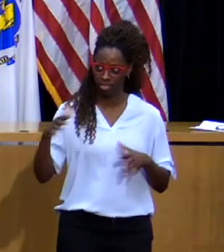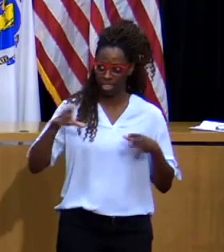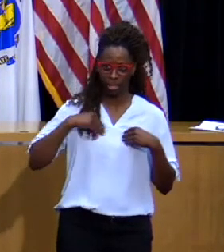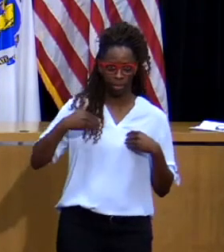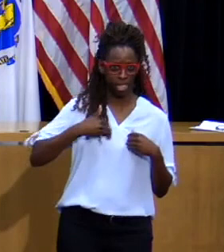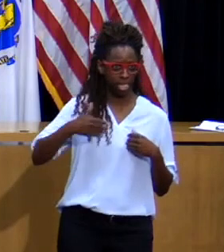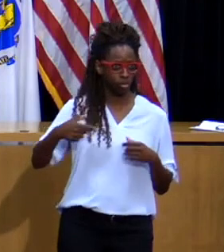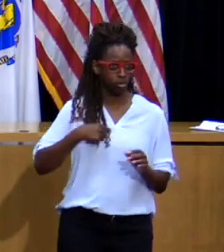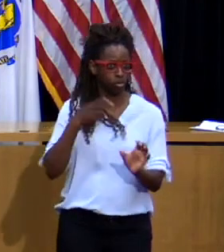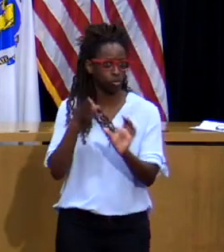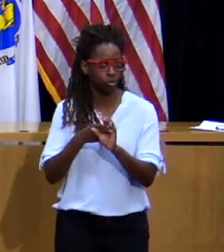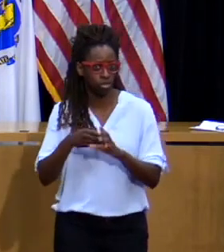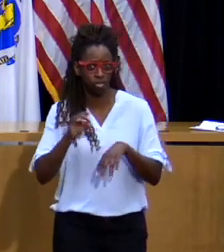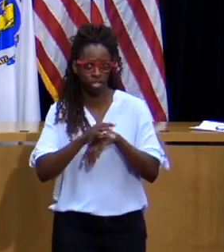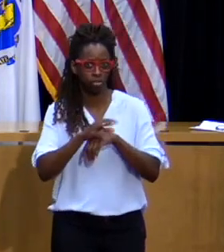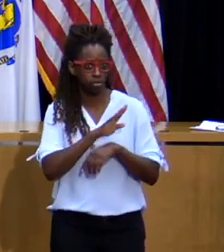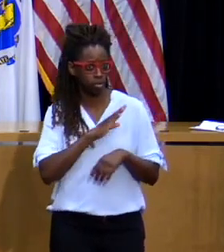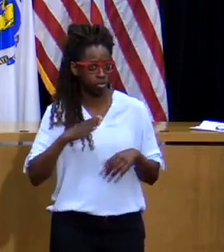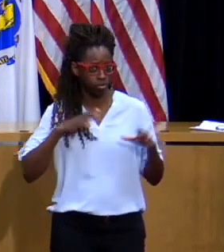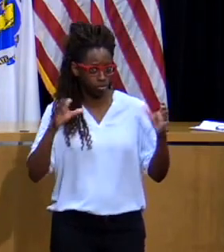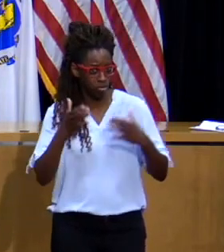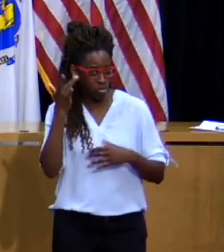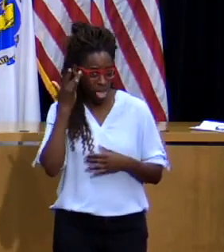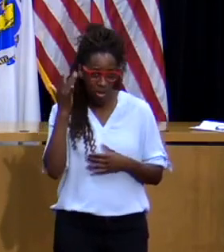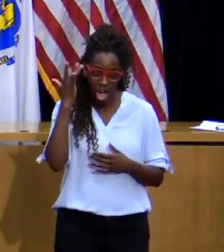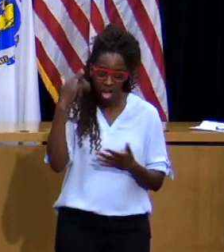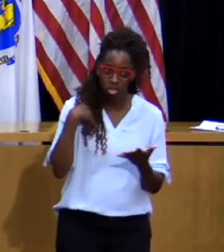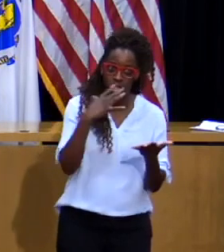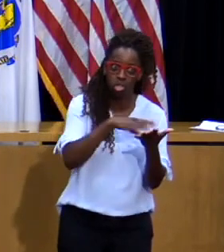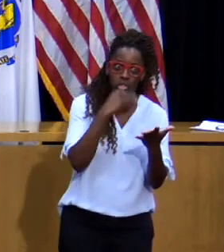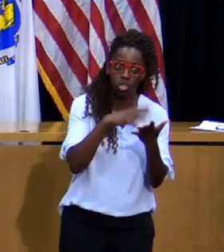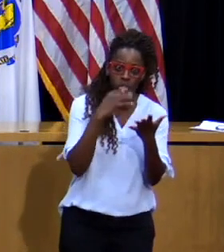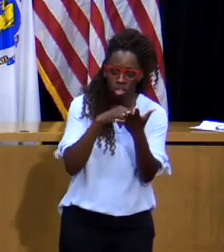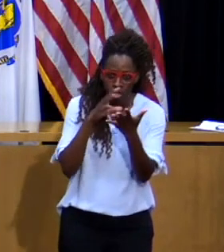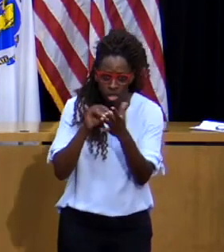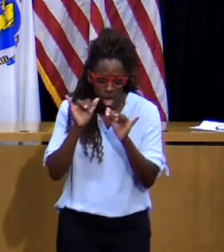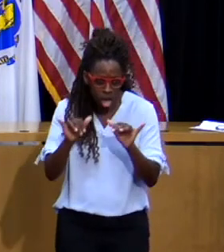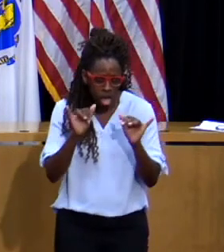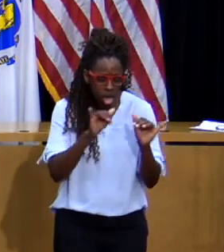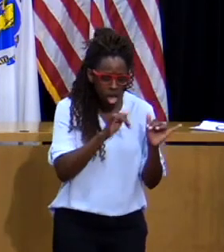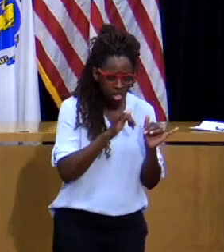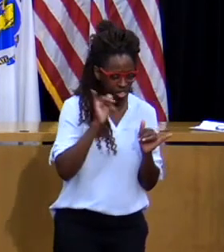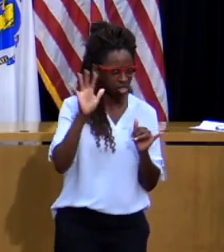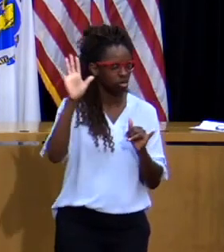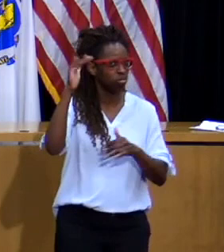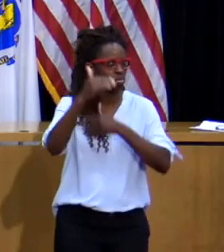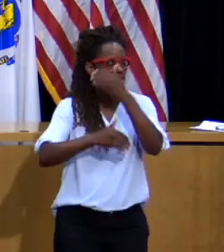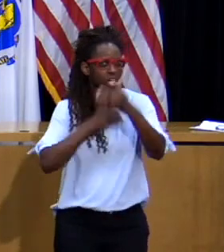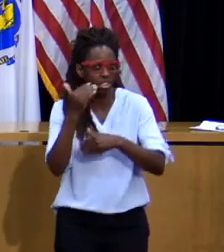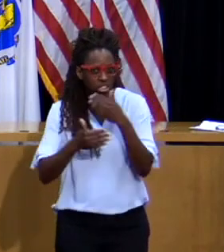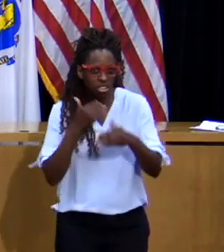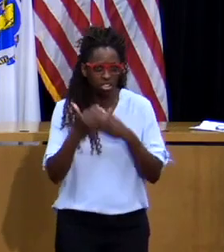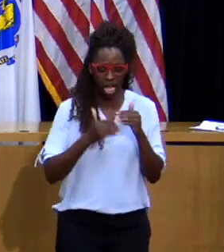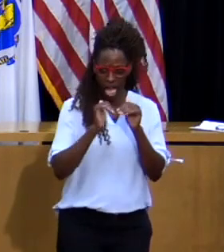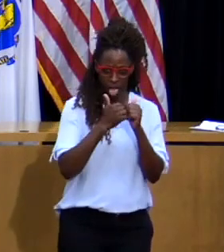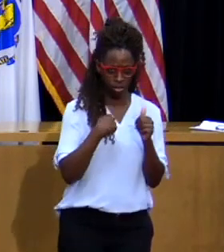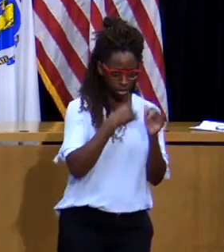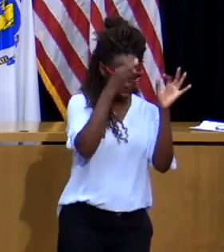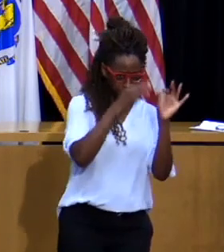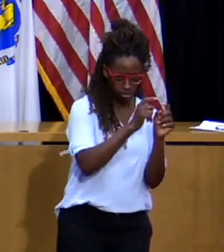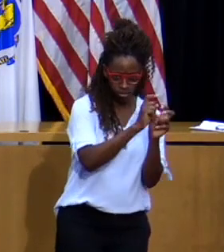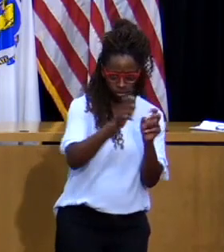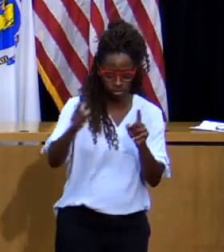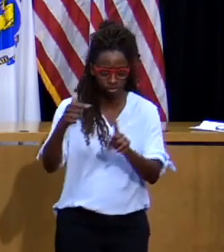so that I could learn as much as I could about the process of distributing the vaccine to take back to